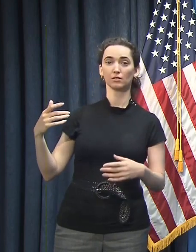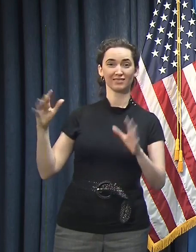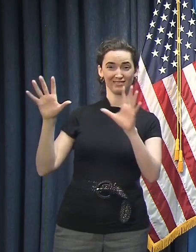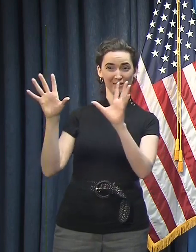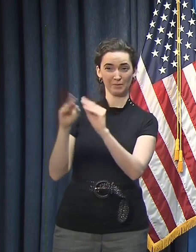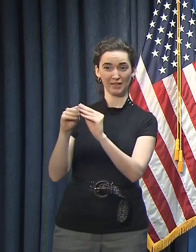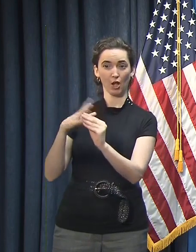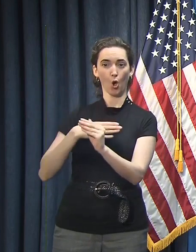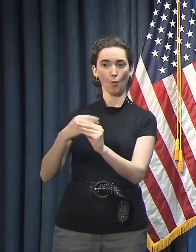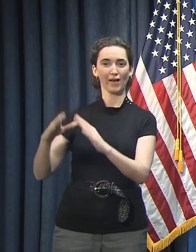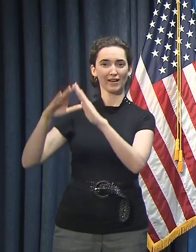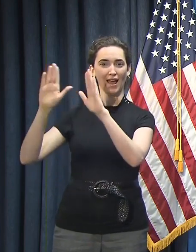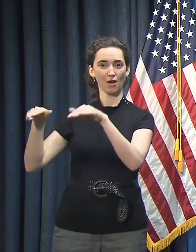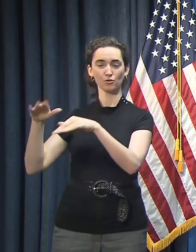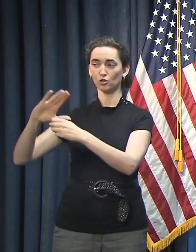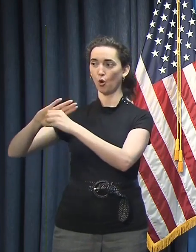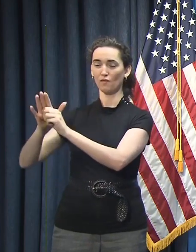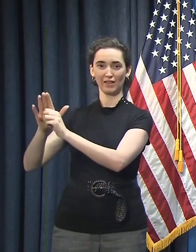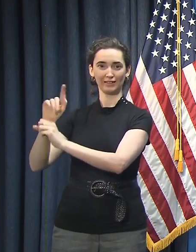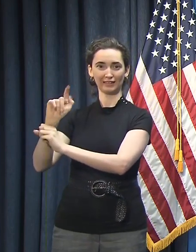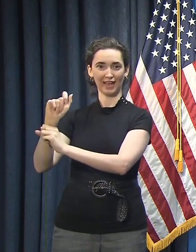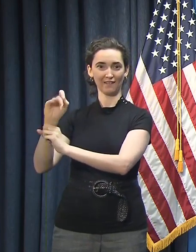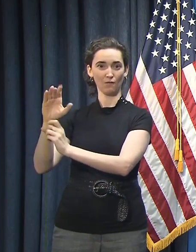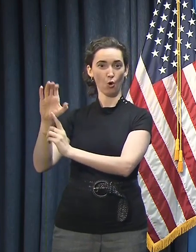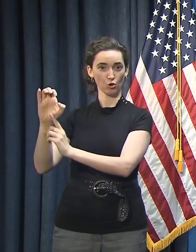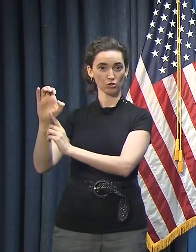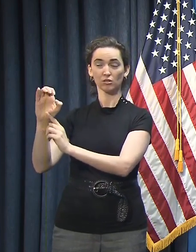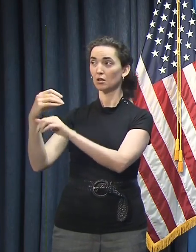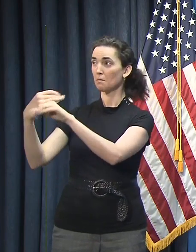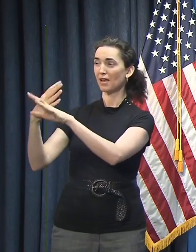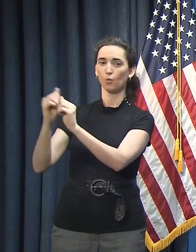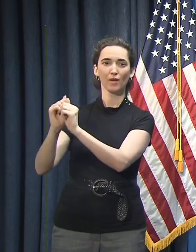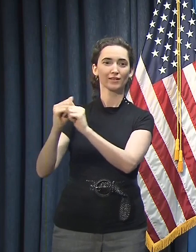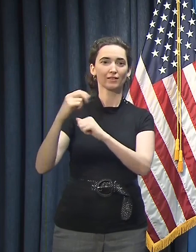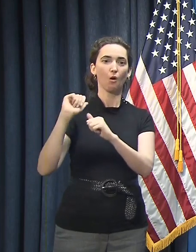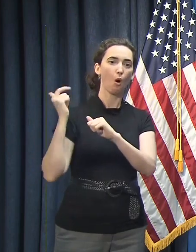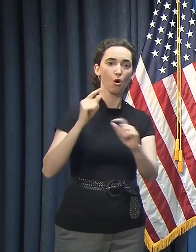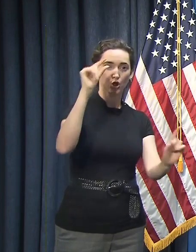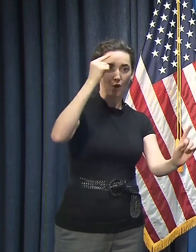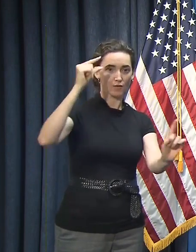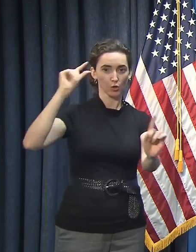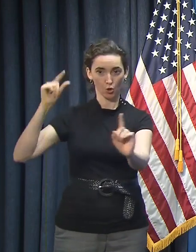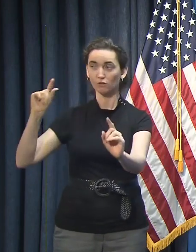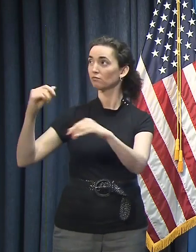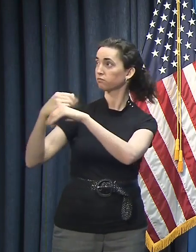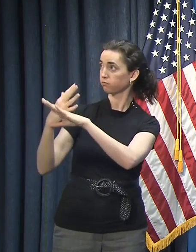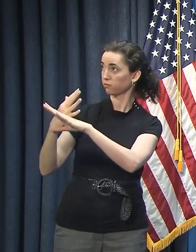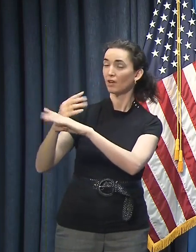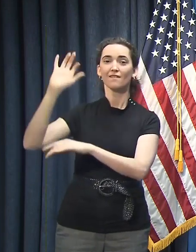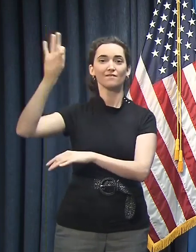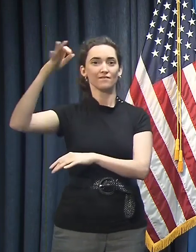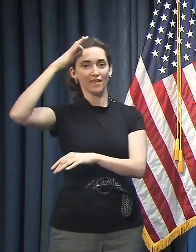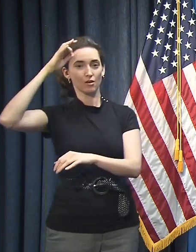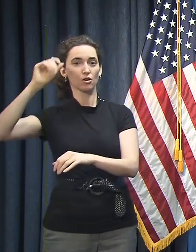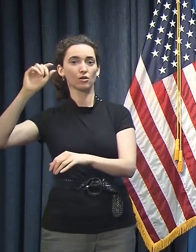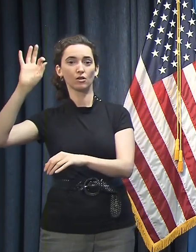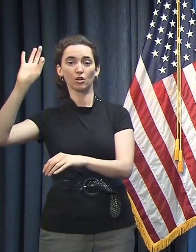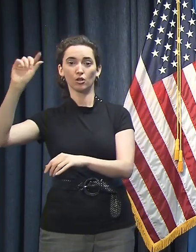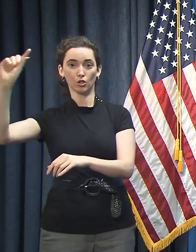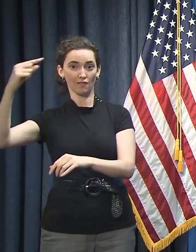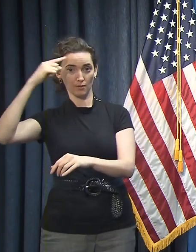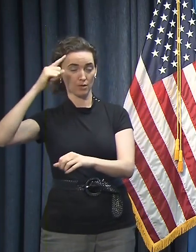force telephone conference with the nation's governors was the commitment that the federal government made through